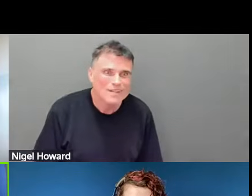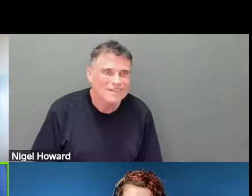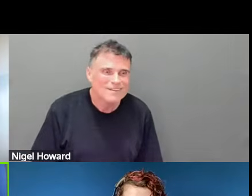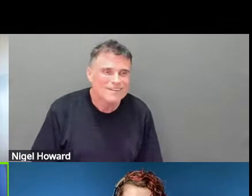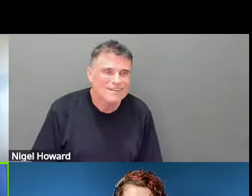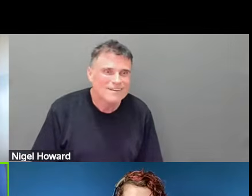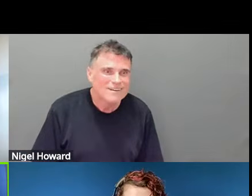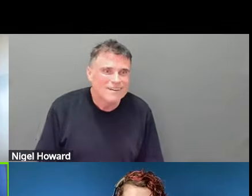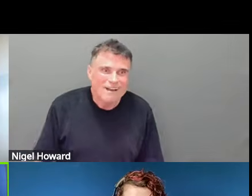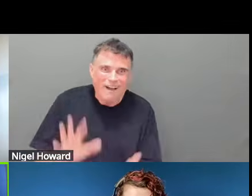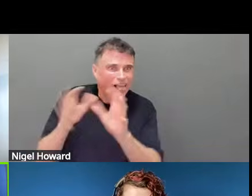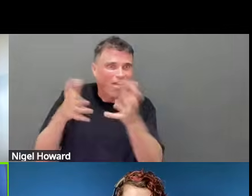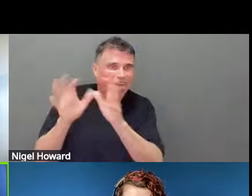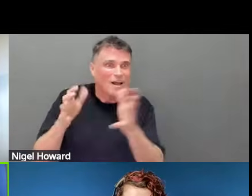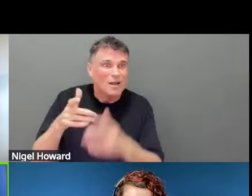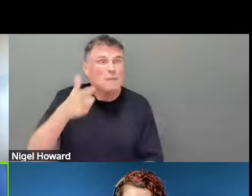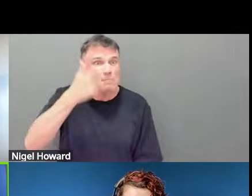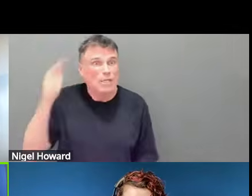talking about behavior,